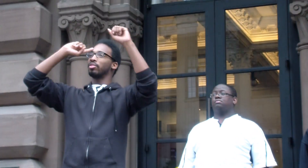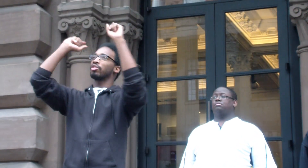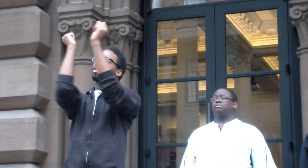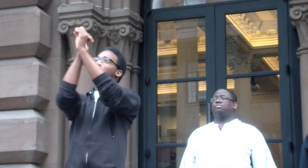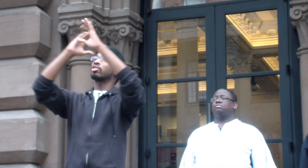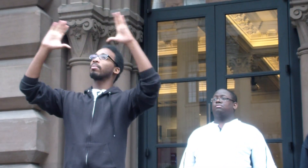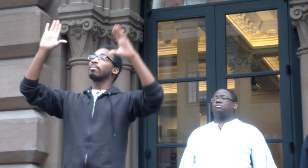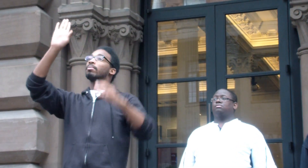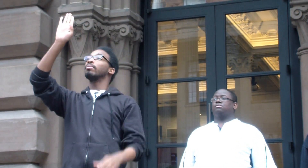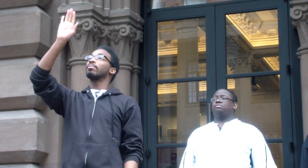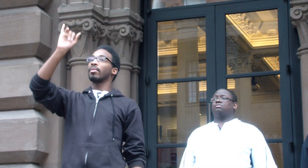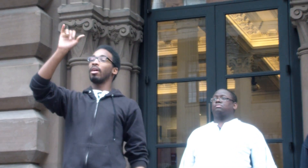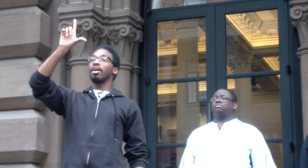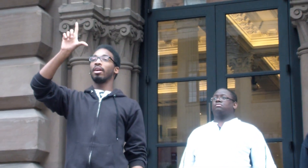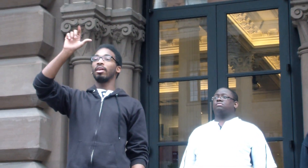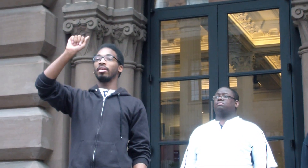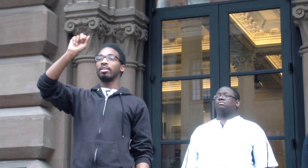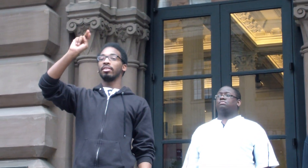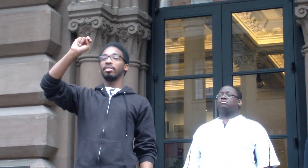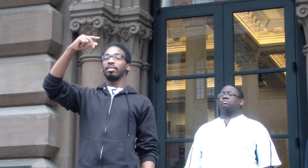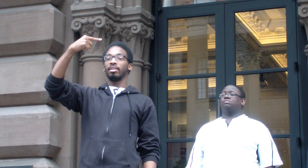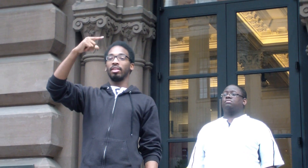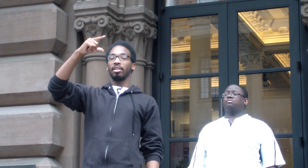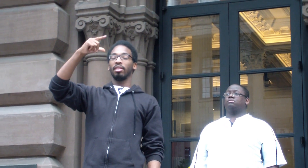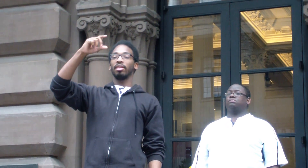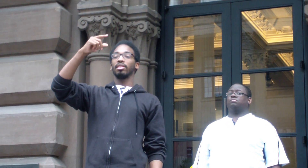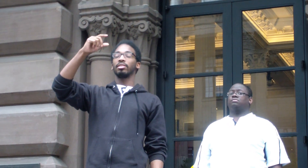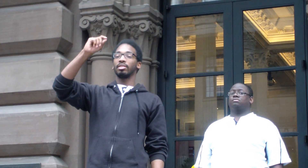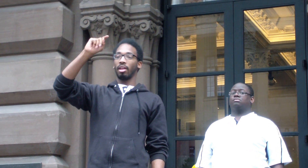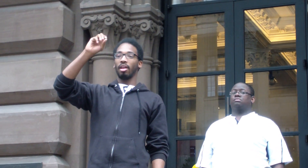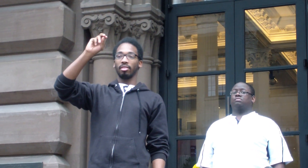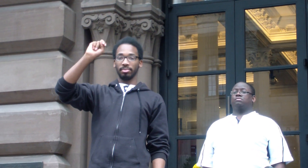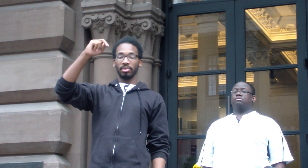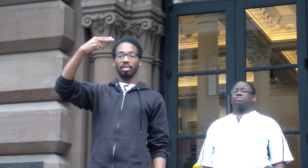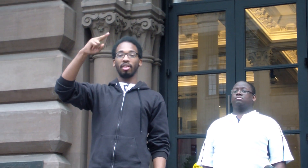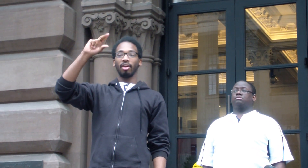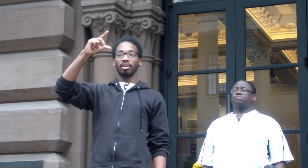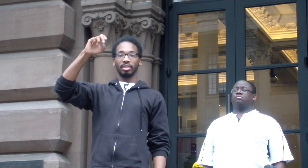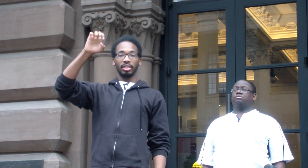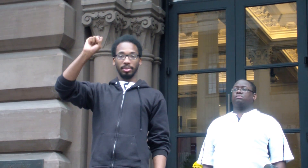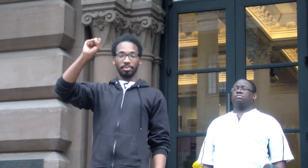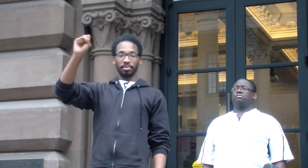This poem is called Dreams by Langston Hughes.